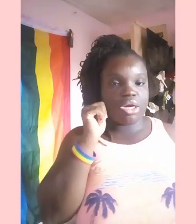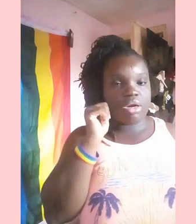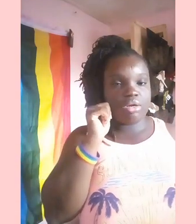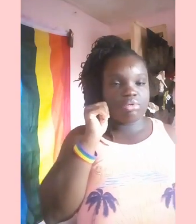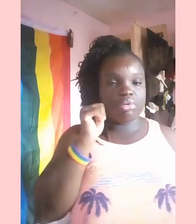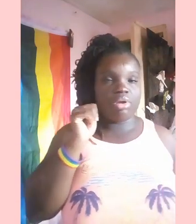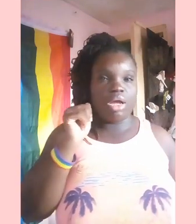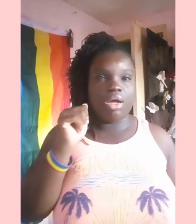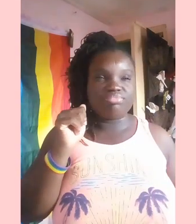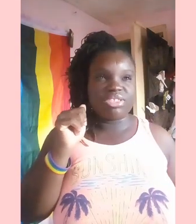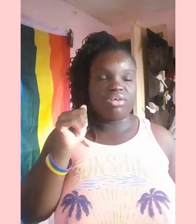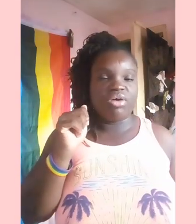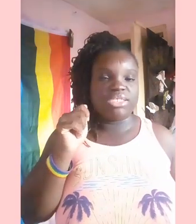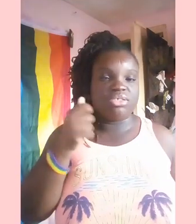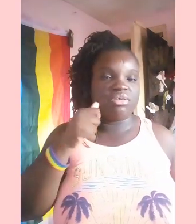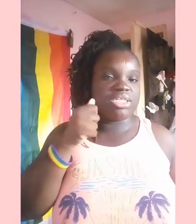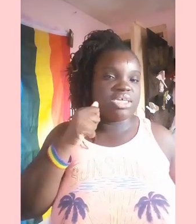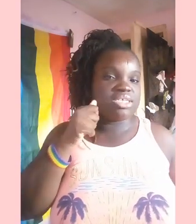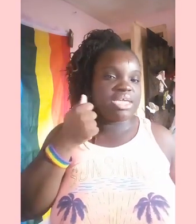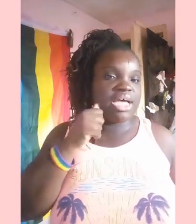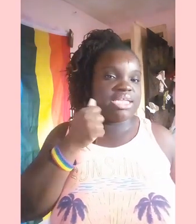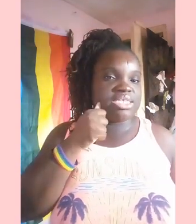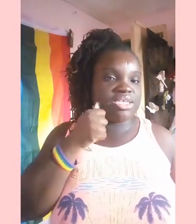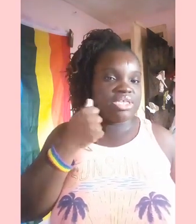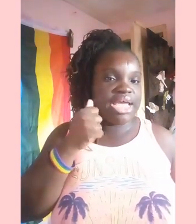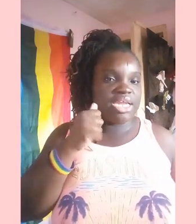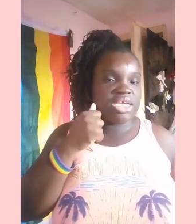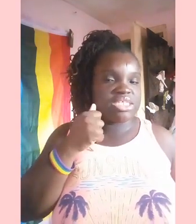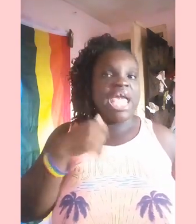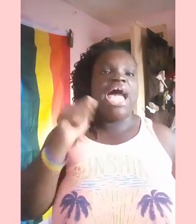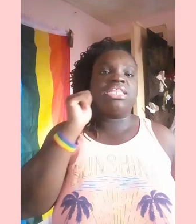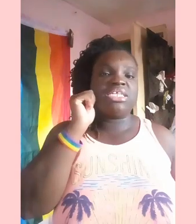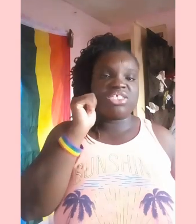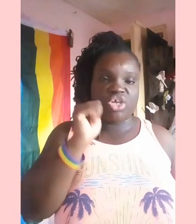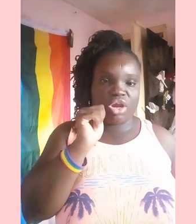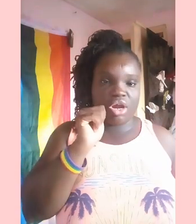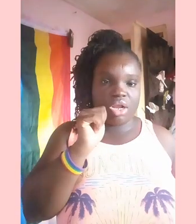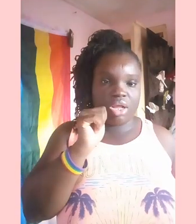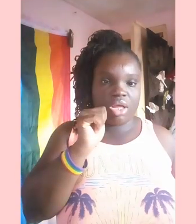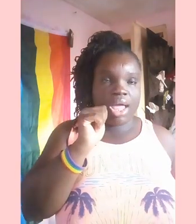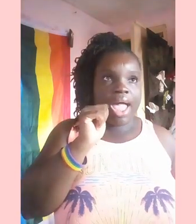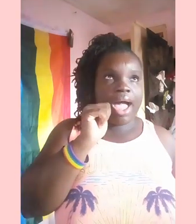here. How auntie go? I think it's auntie like this. I think this is girl.